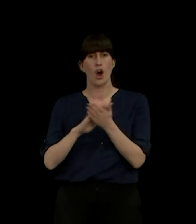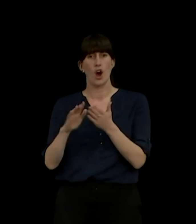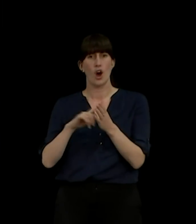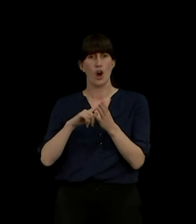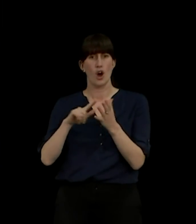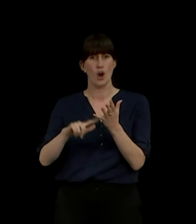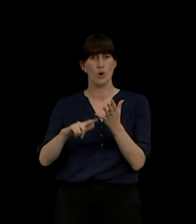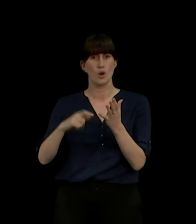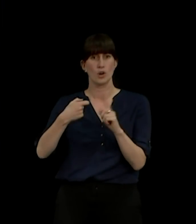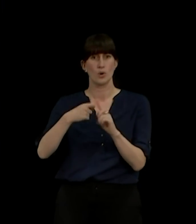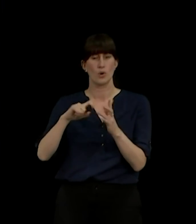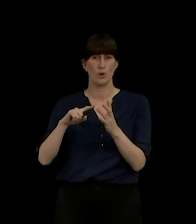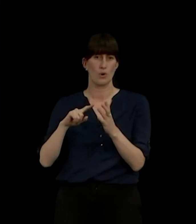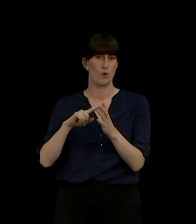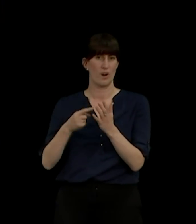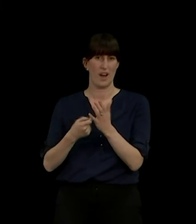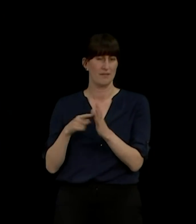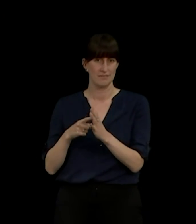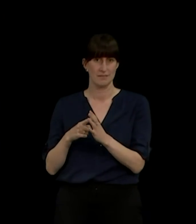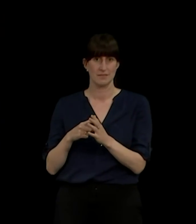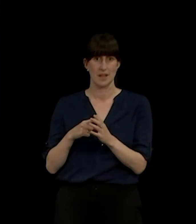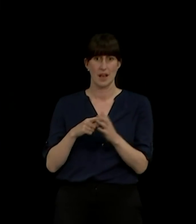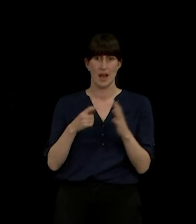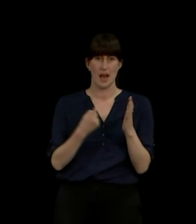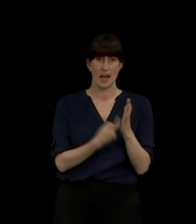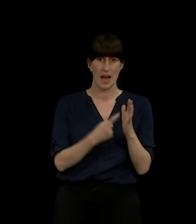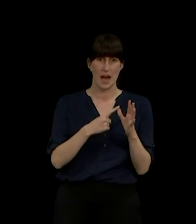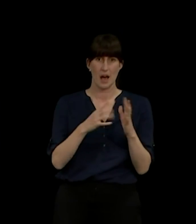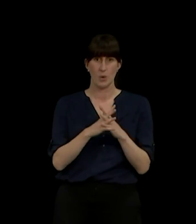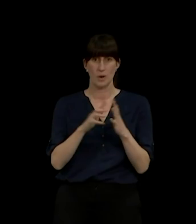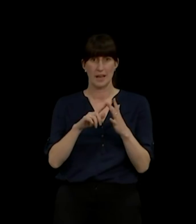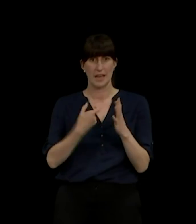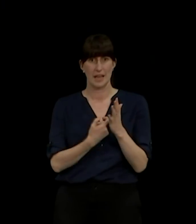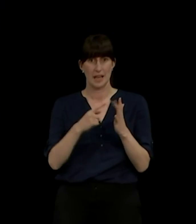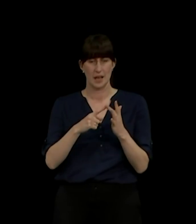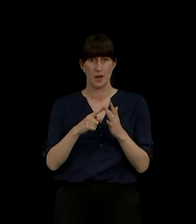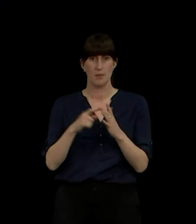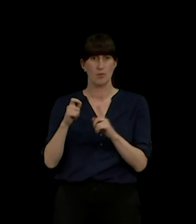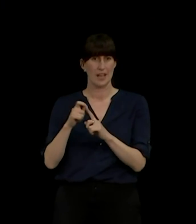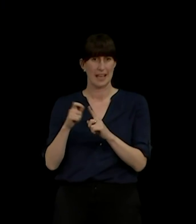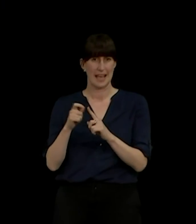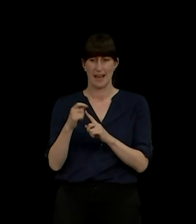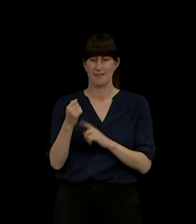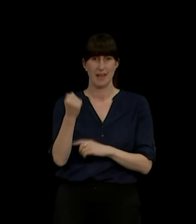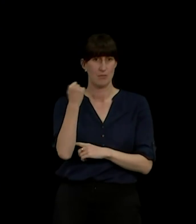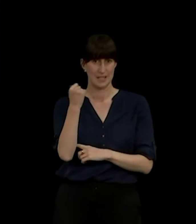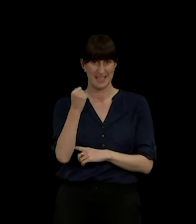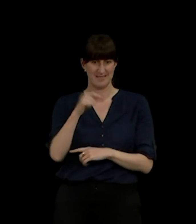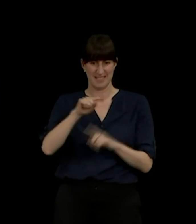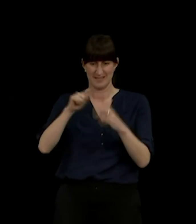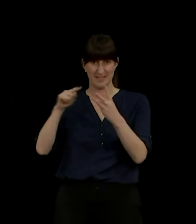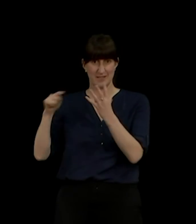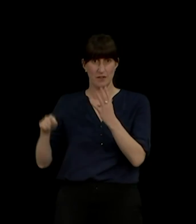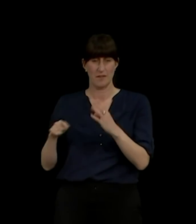until 3:15 today. Rahui, Pokeka and Huntly, the Community Vaccination Centre, is open for walk-ins